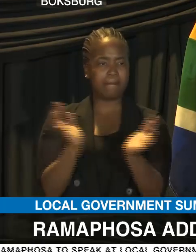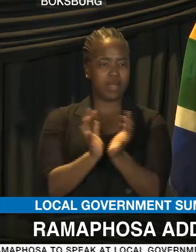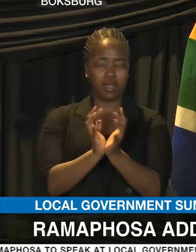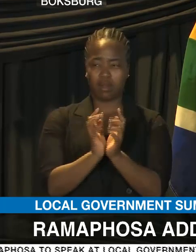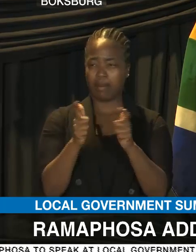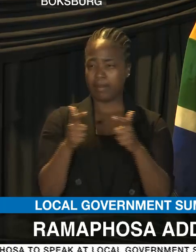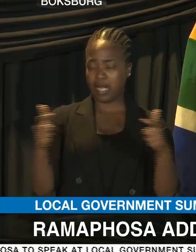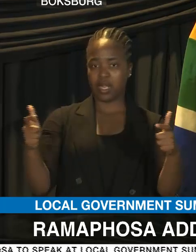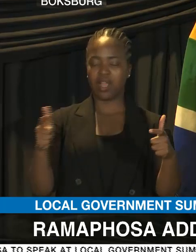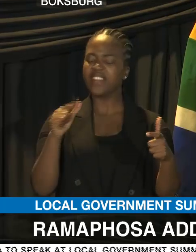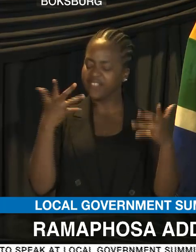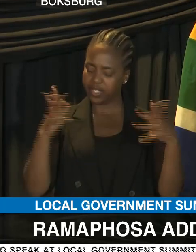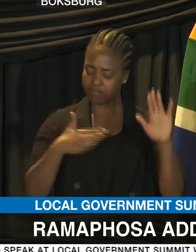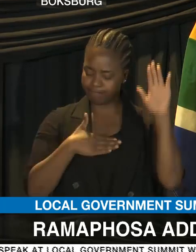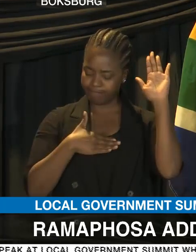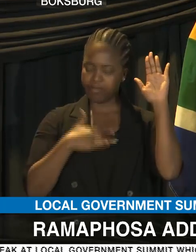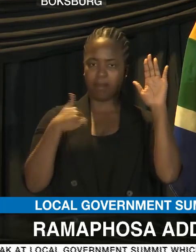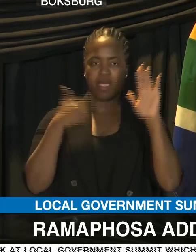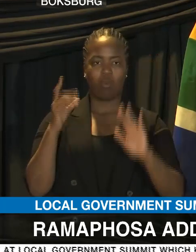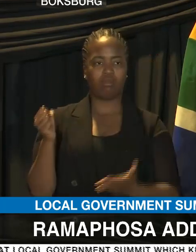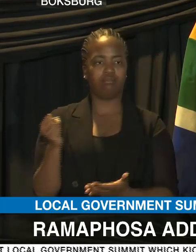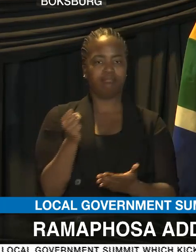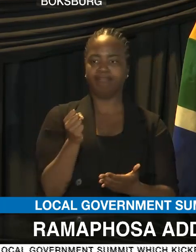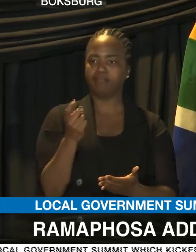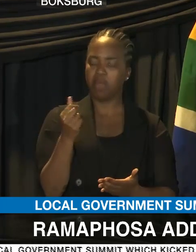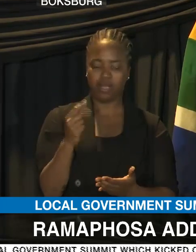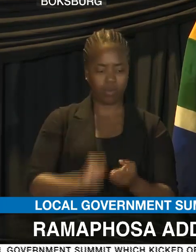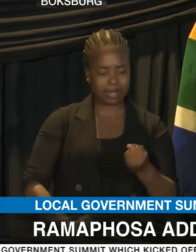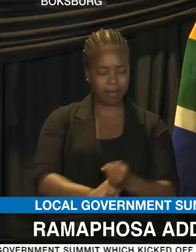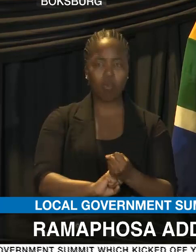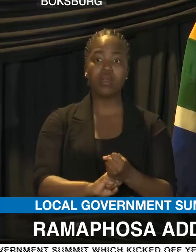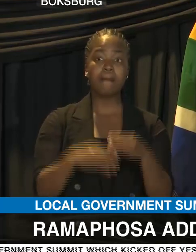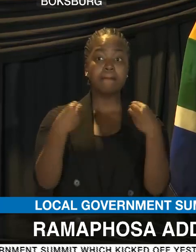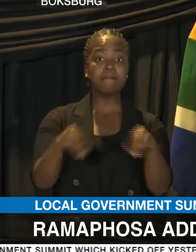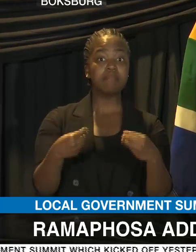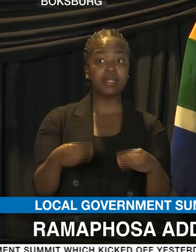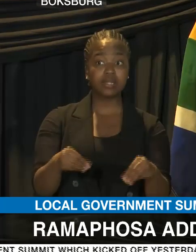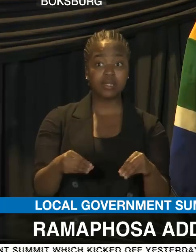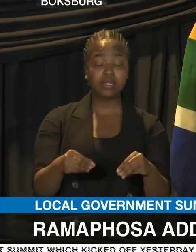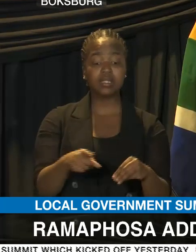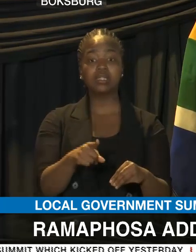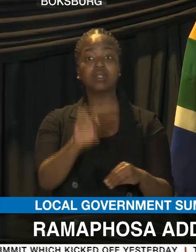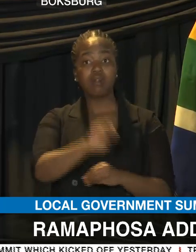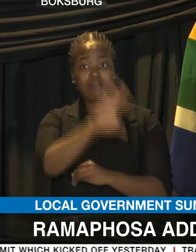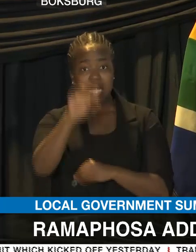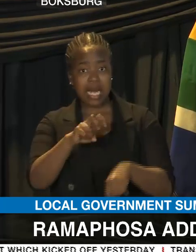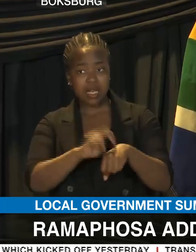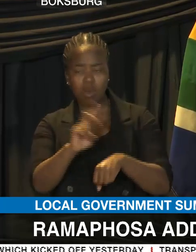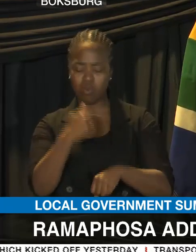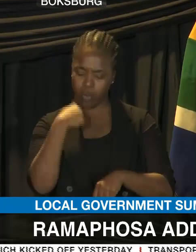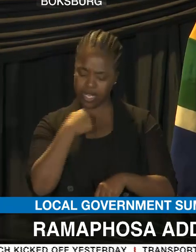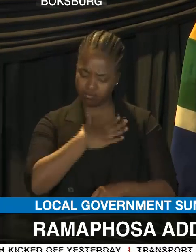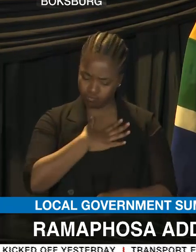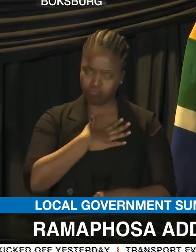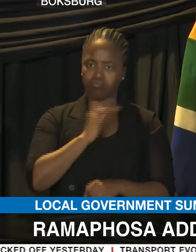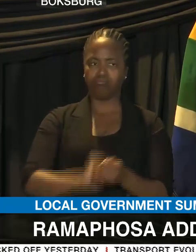made commitments when we held our South Africa Investment Conference.